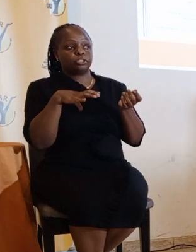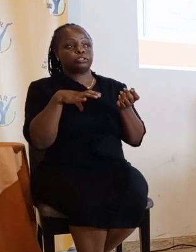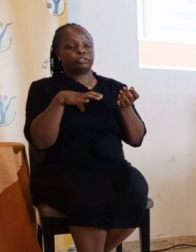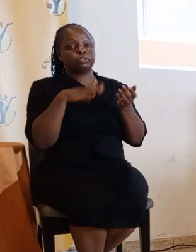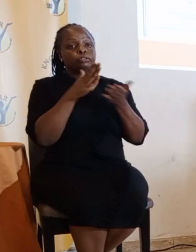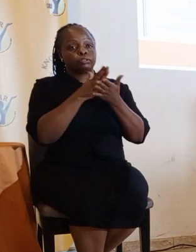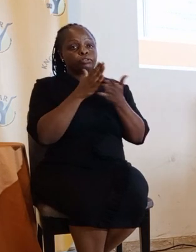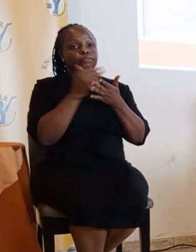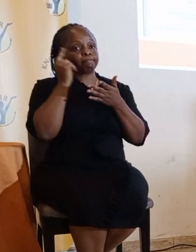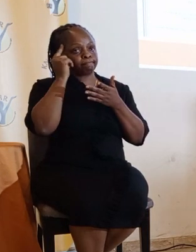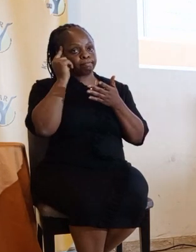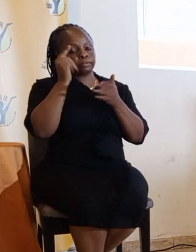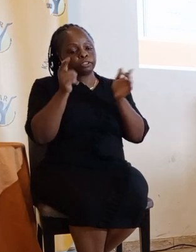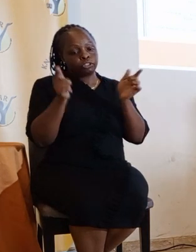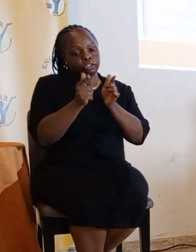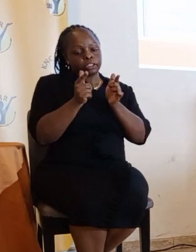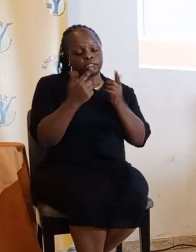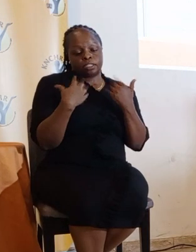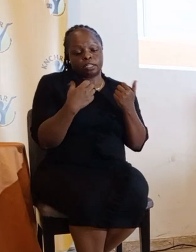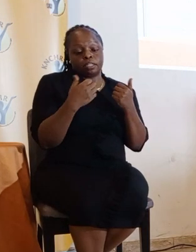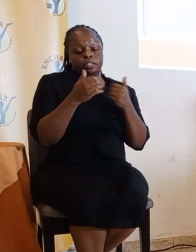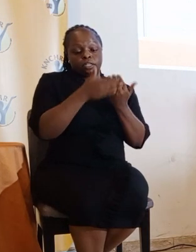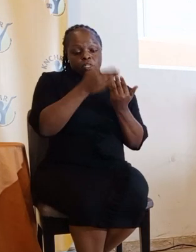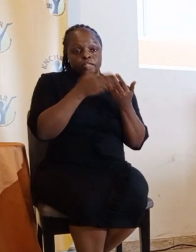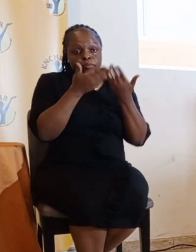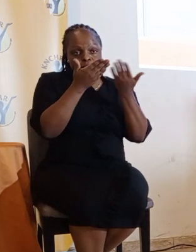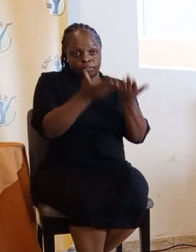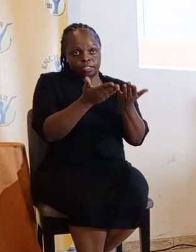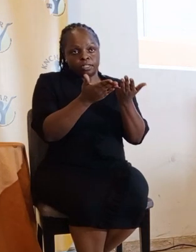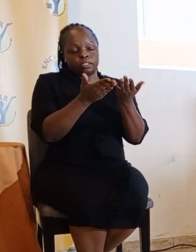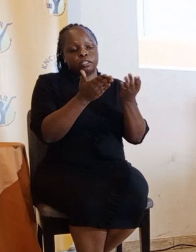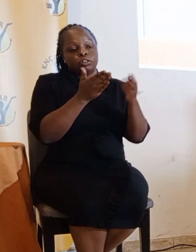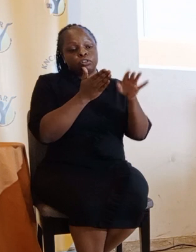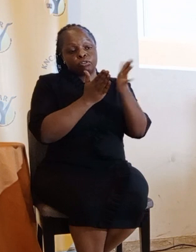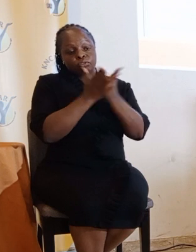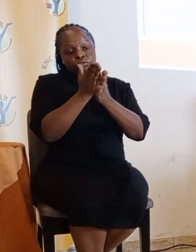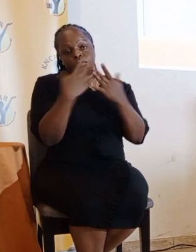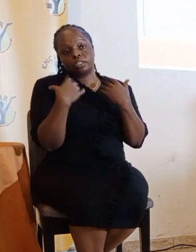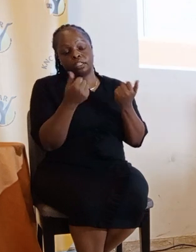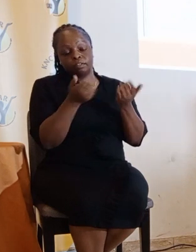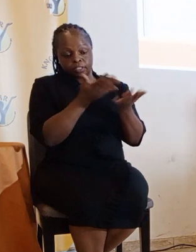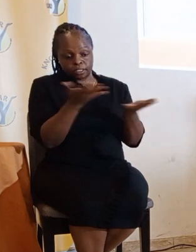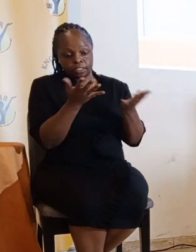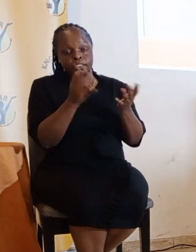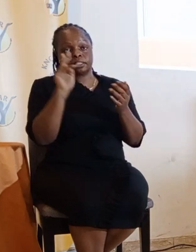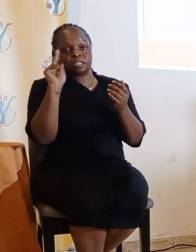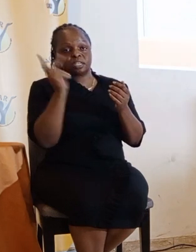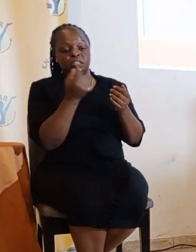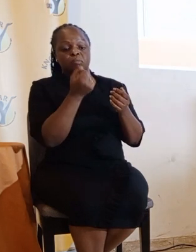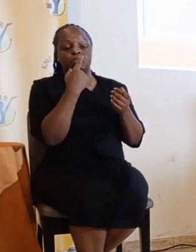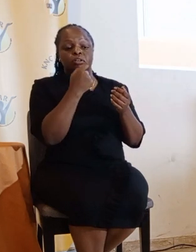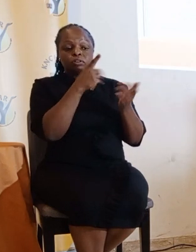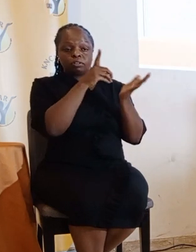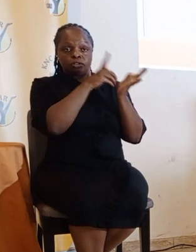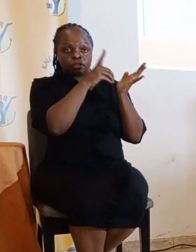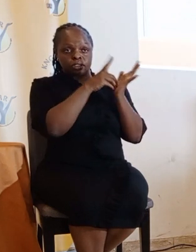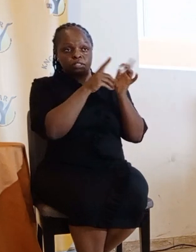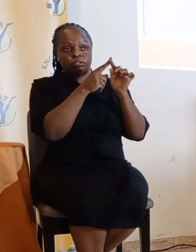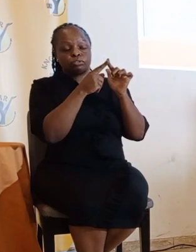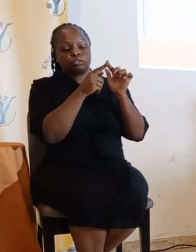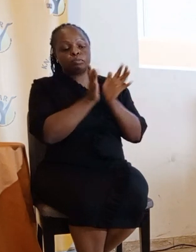is concerned at the shortage of healthcare providers across health facilities. Kenya's medical